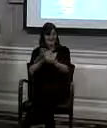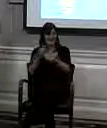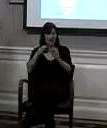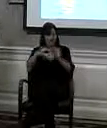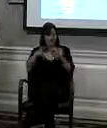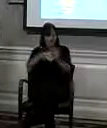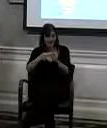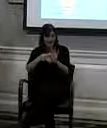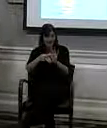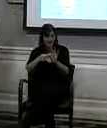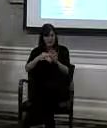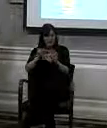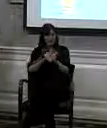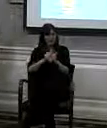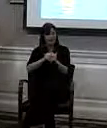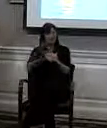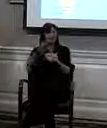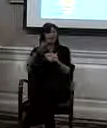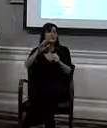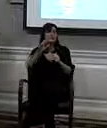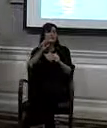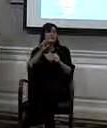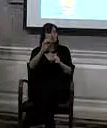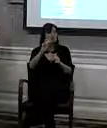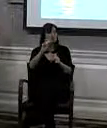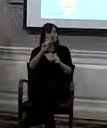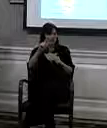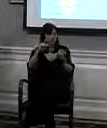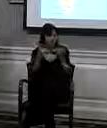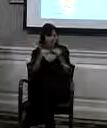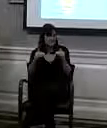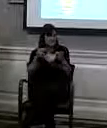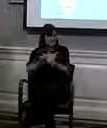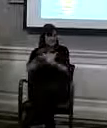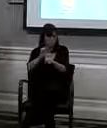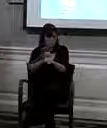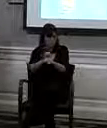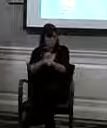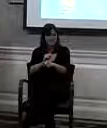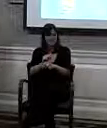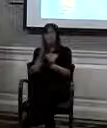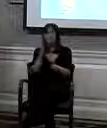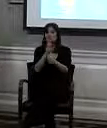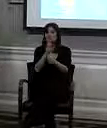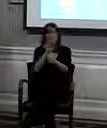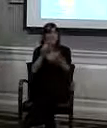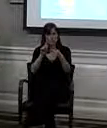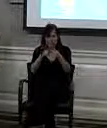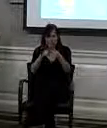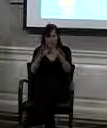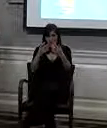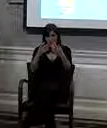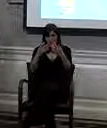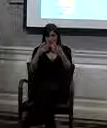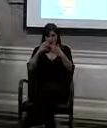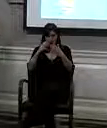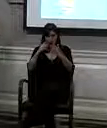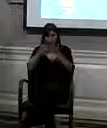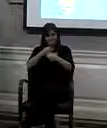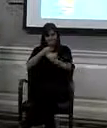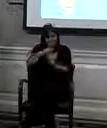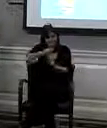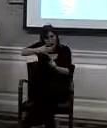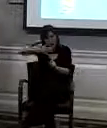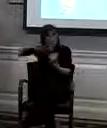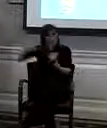movements. It therefore becomes important to further unpack the different ideological bases of human rights education as the reform spreads and becomes